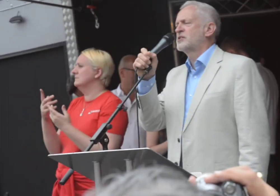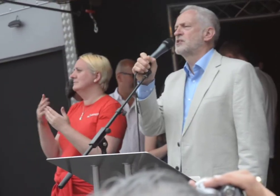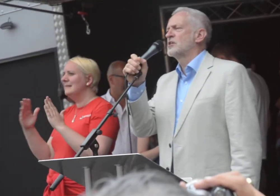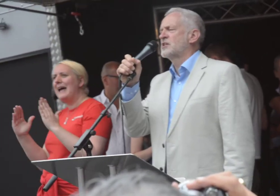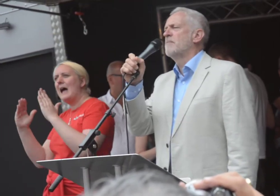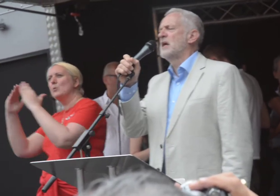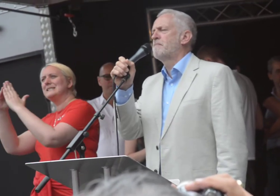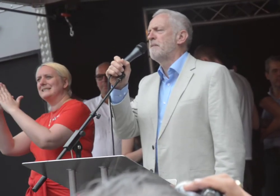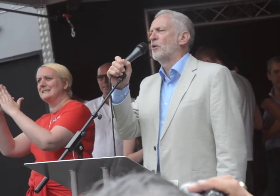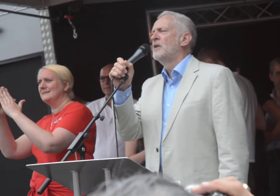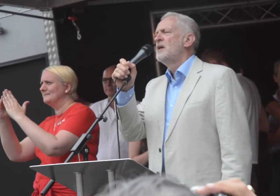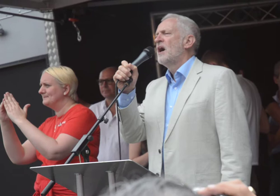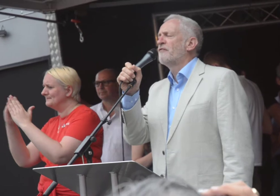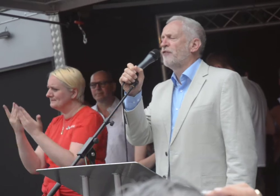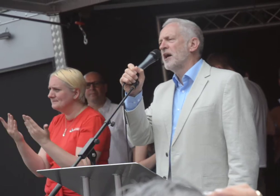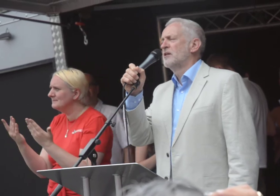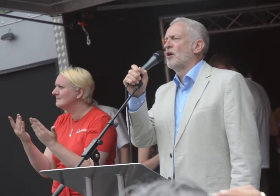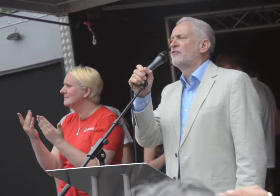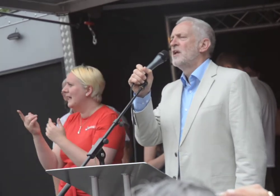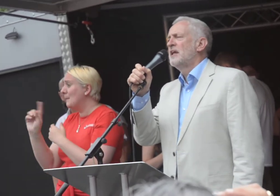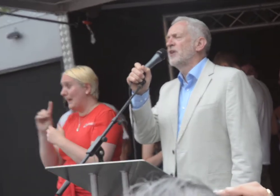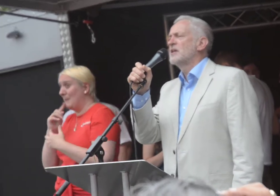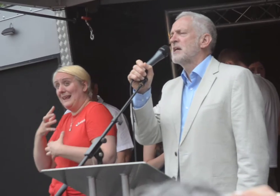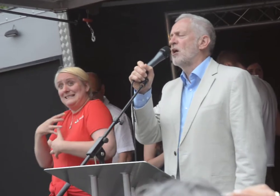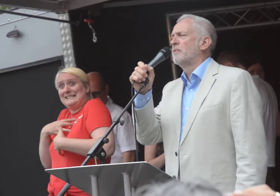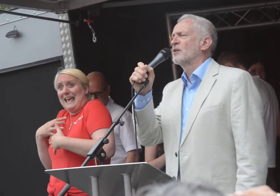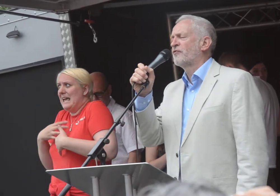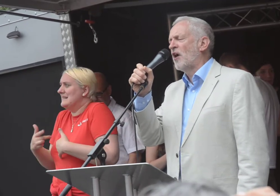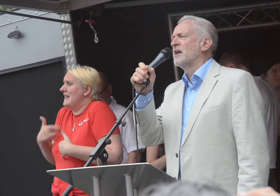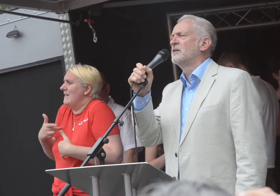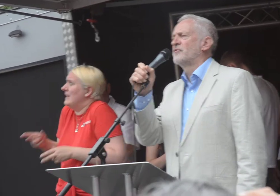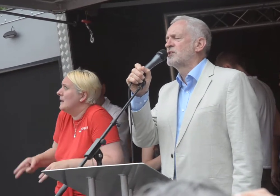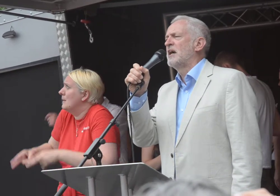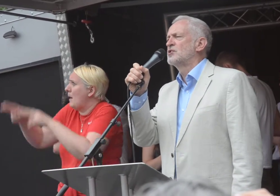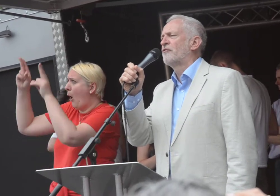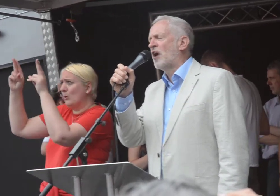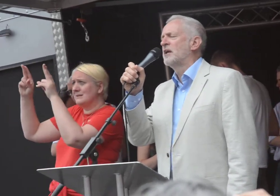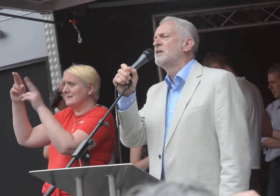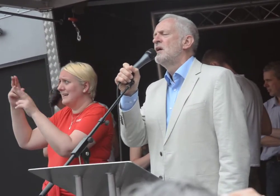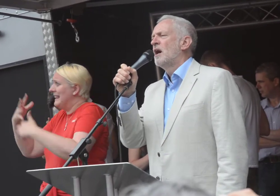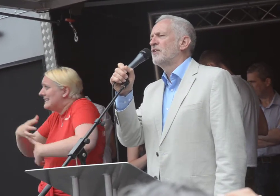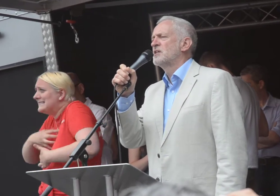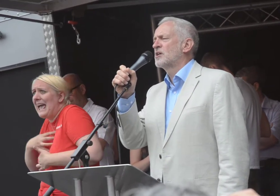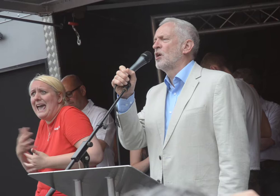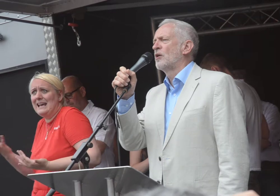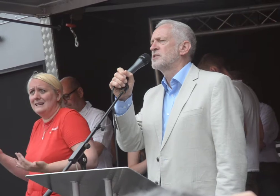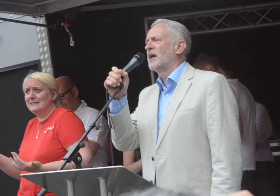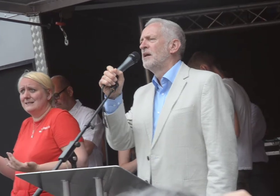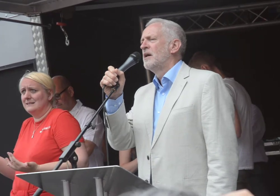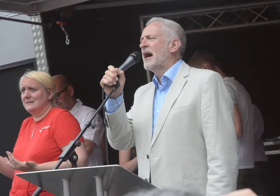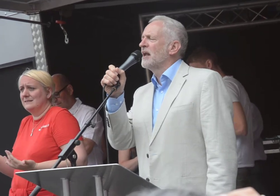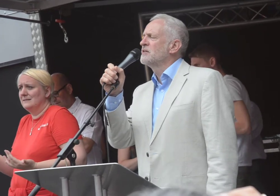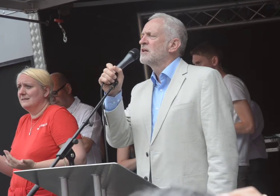us a message that so many people are frightened of living in tower blocks, frightened of the danger, frightened of the